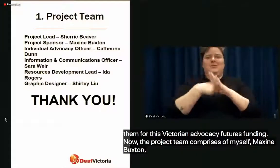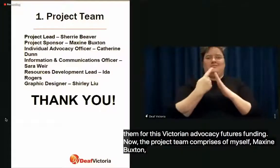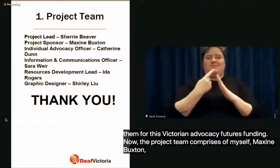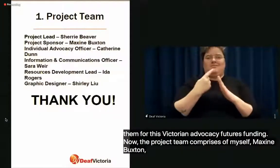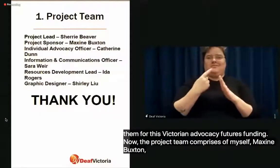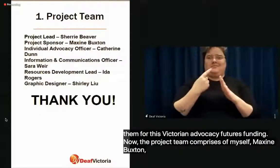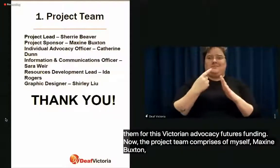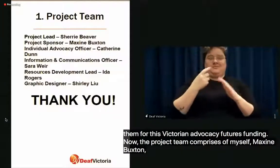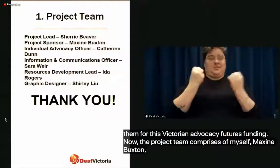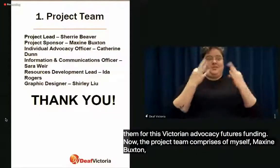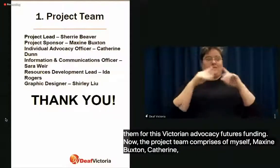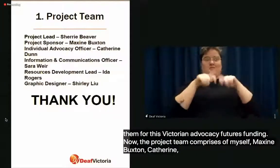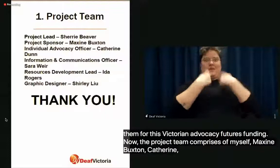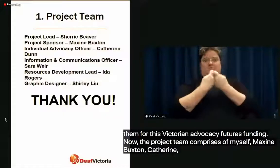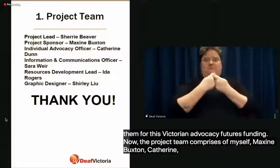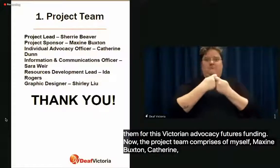No project team, no project.